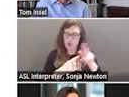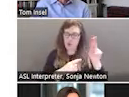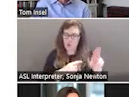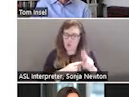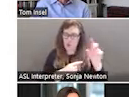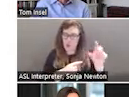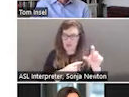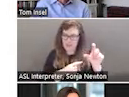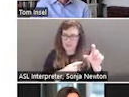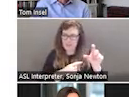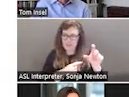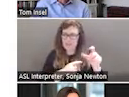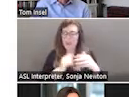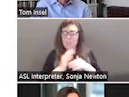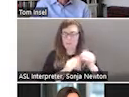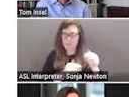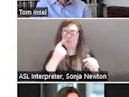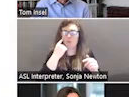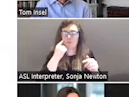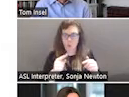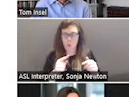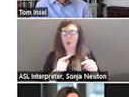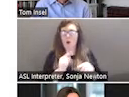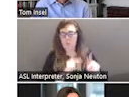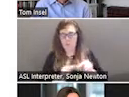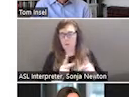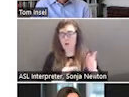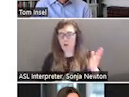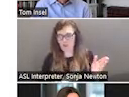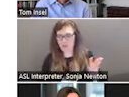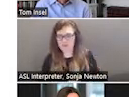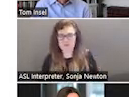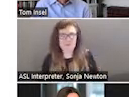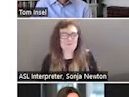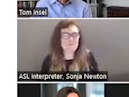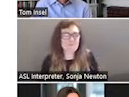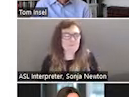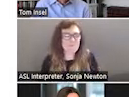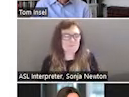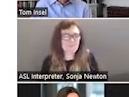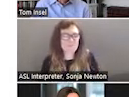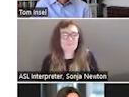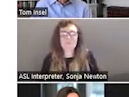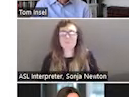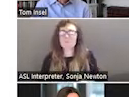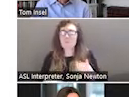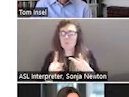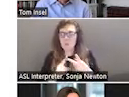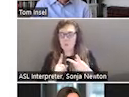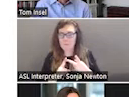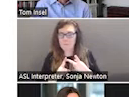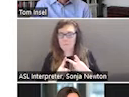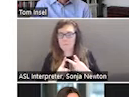build for consumers. Next. The other place which is really clear to me is the way in which a company